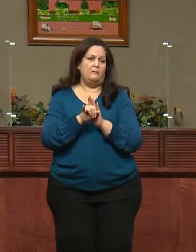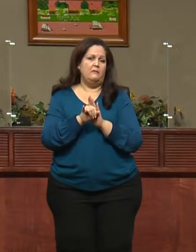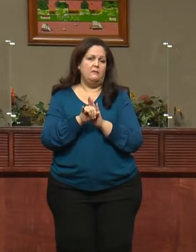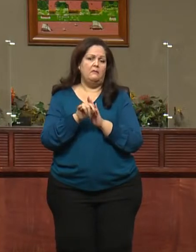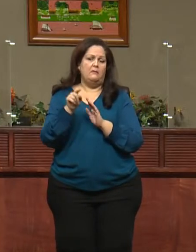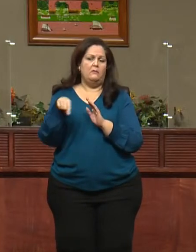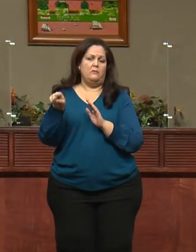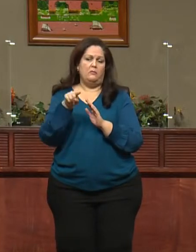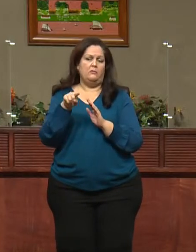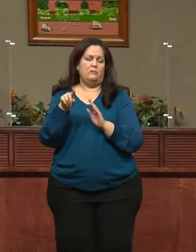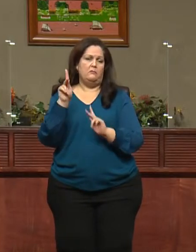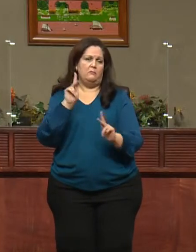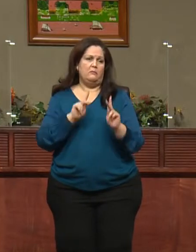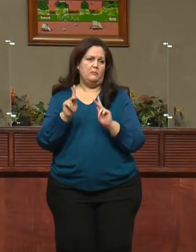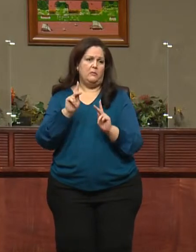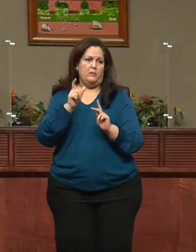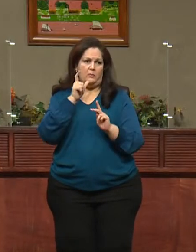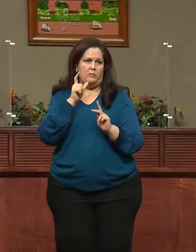of individual.